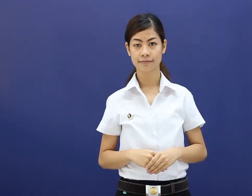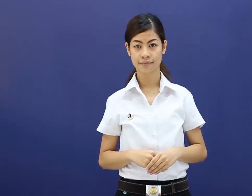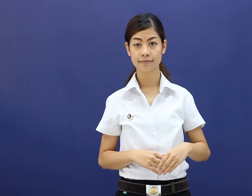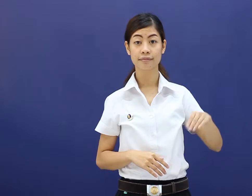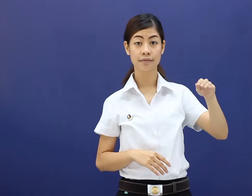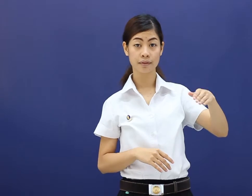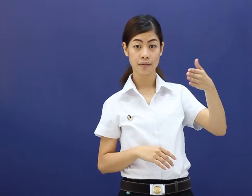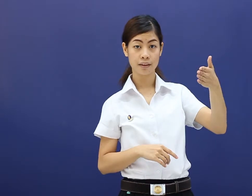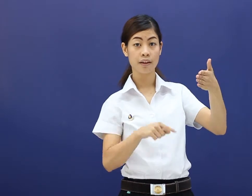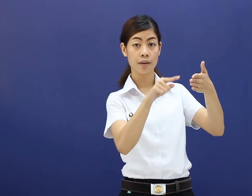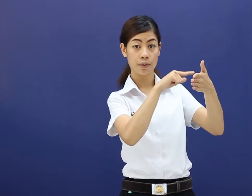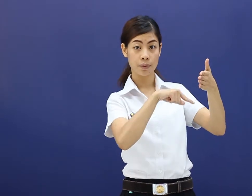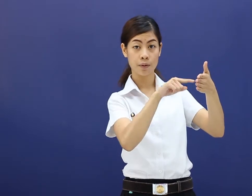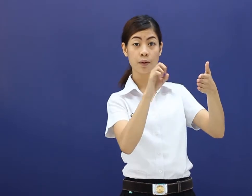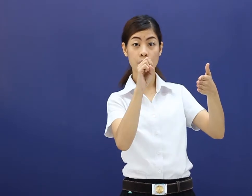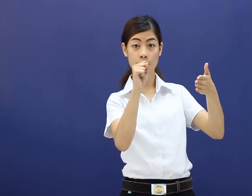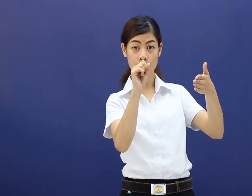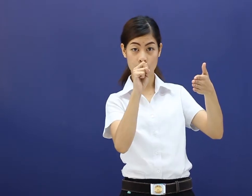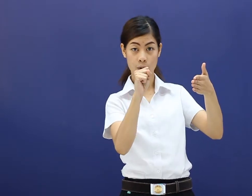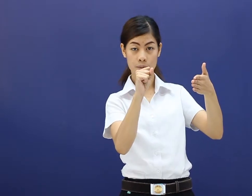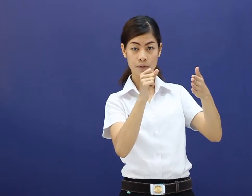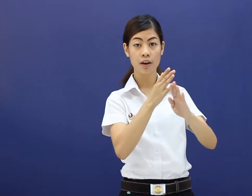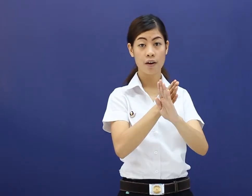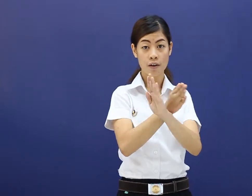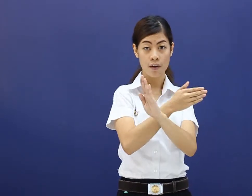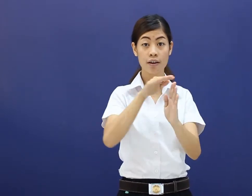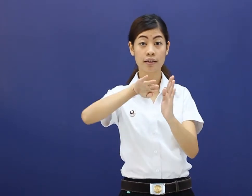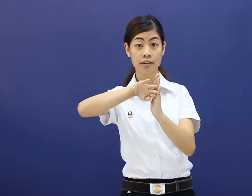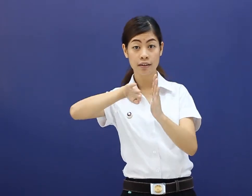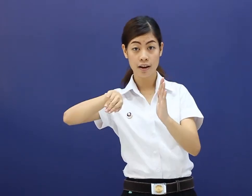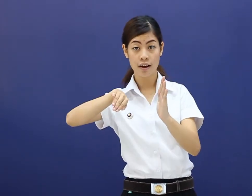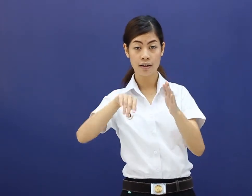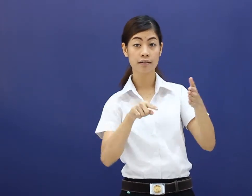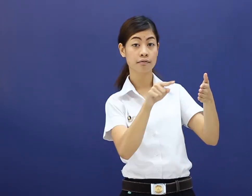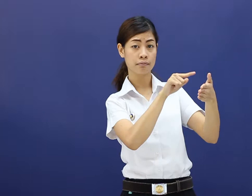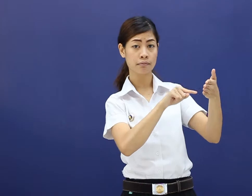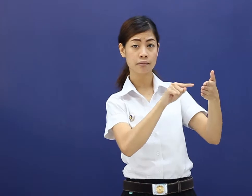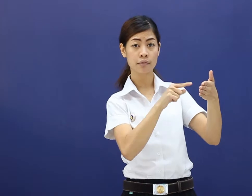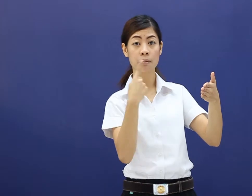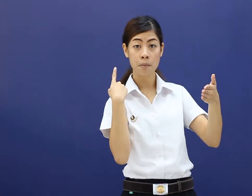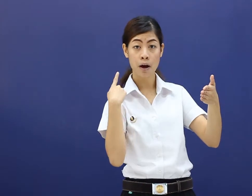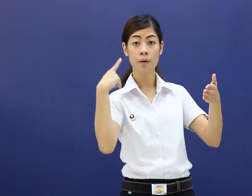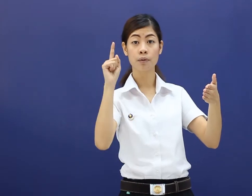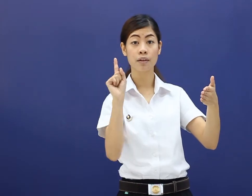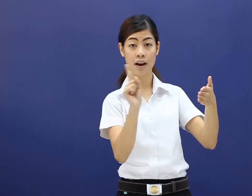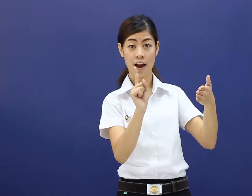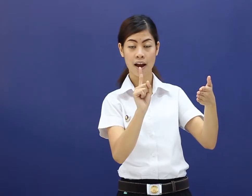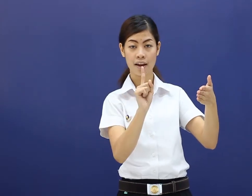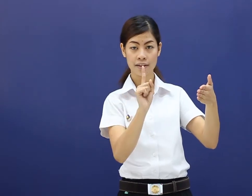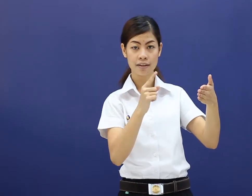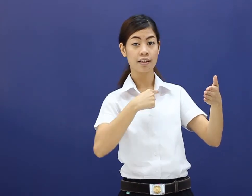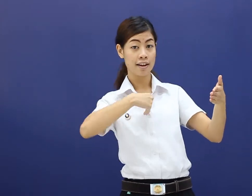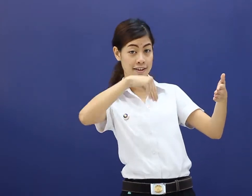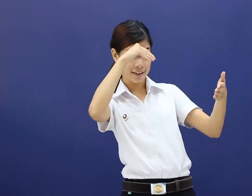We also included the pre-test and post-test to assess whether